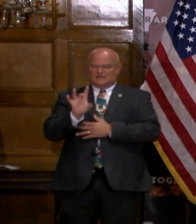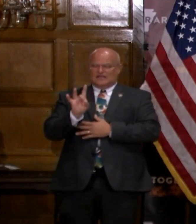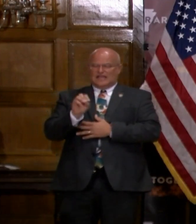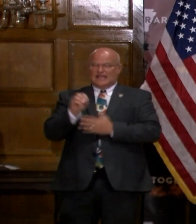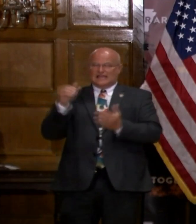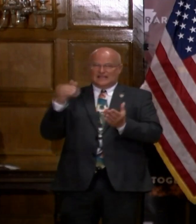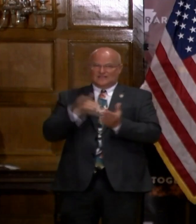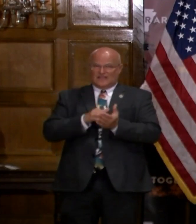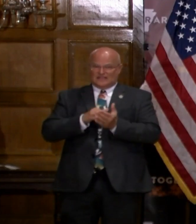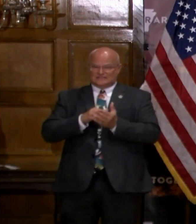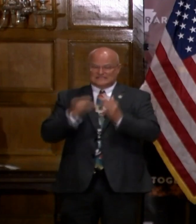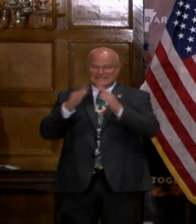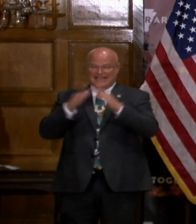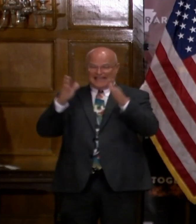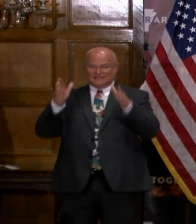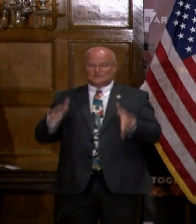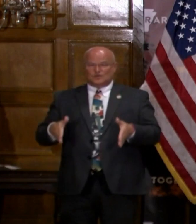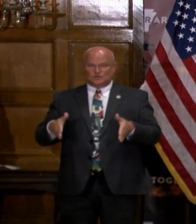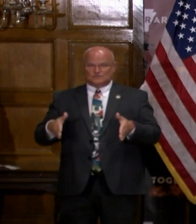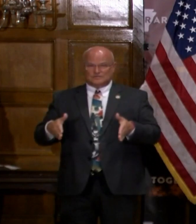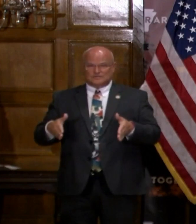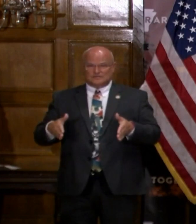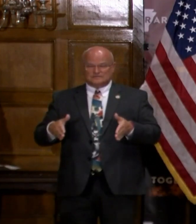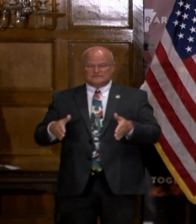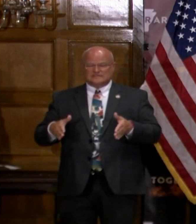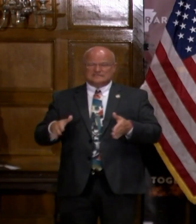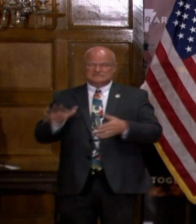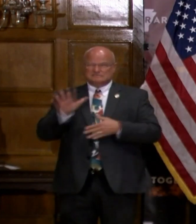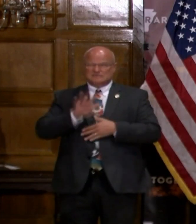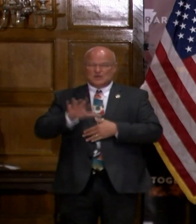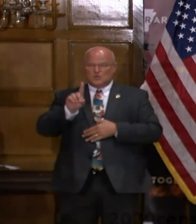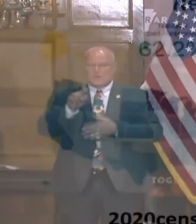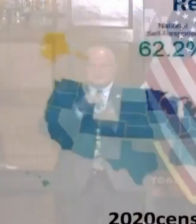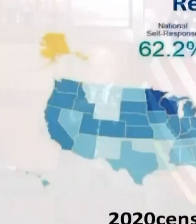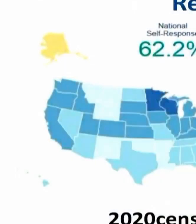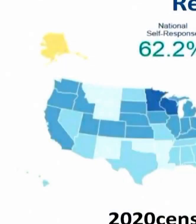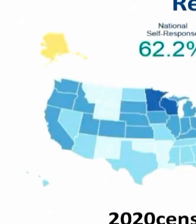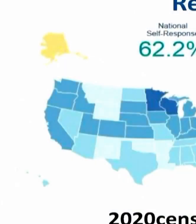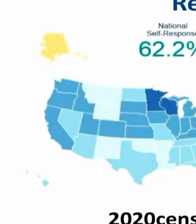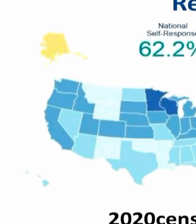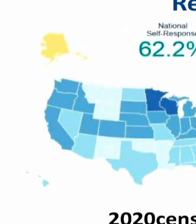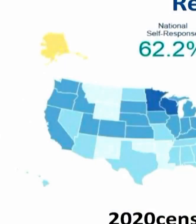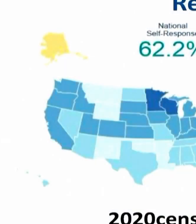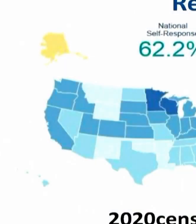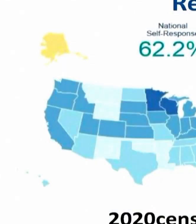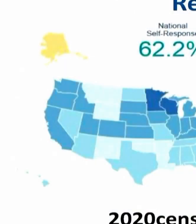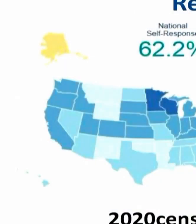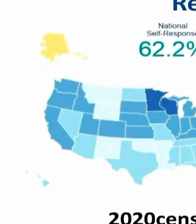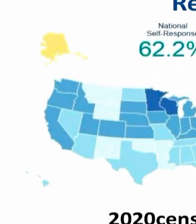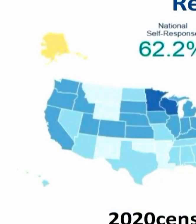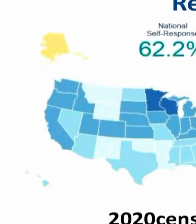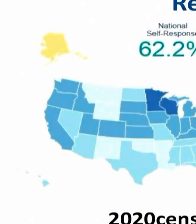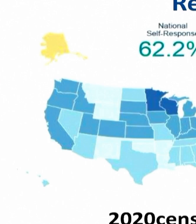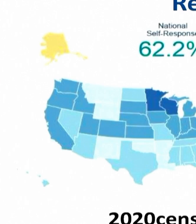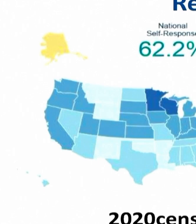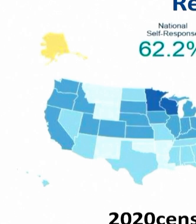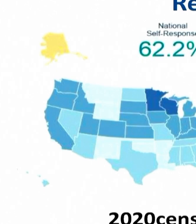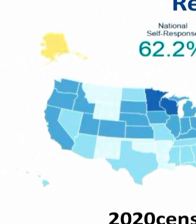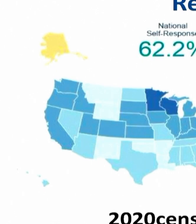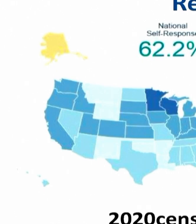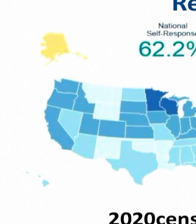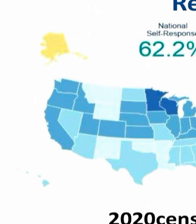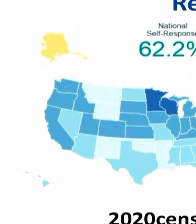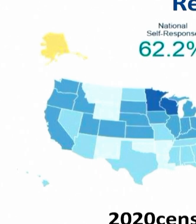880,000 households of approximately 1 million have responded. Our shared goal of